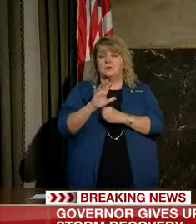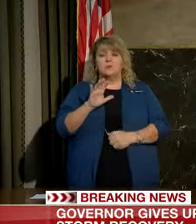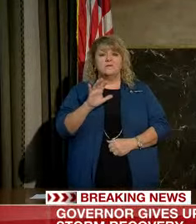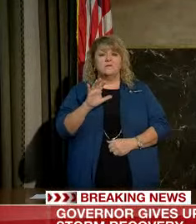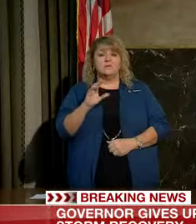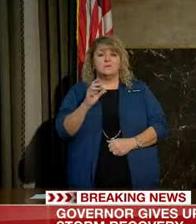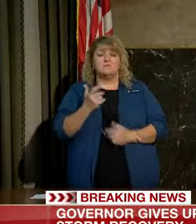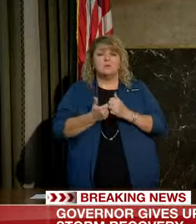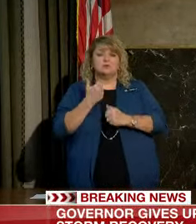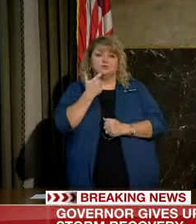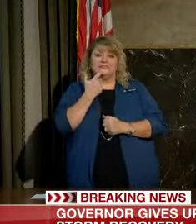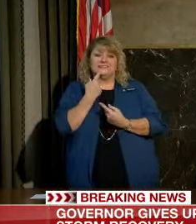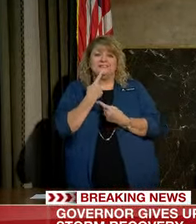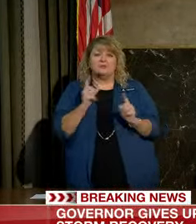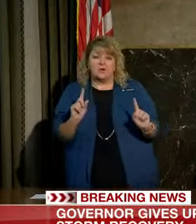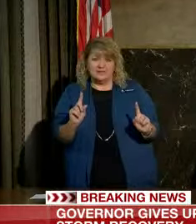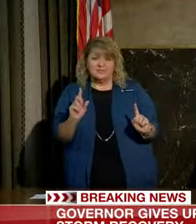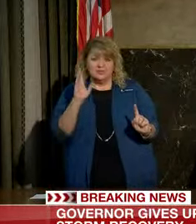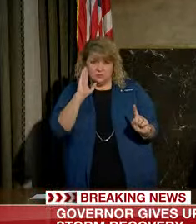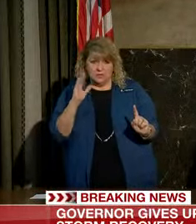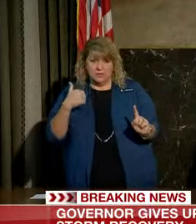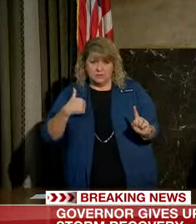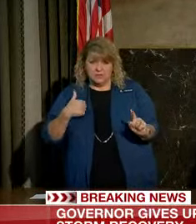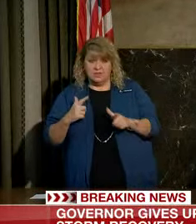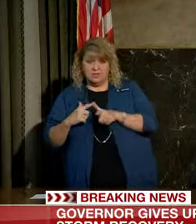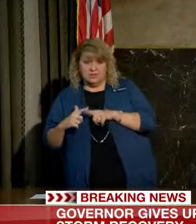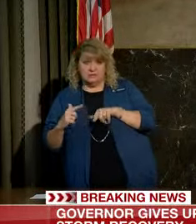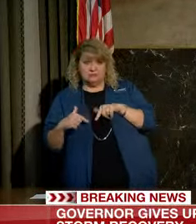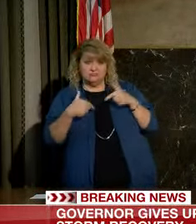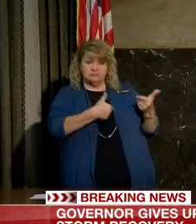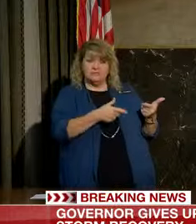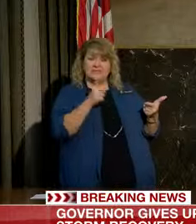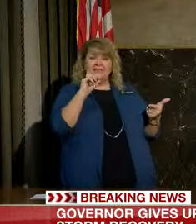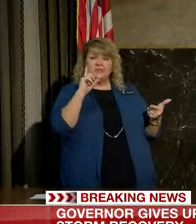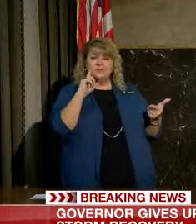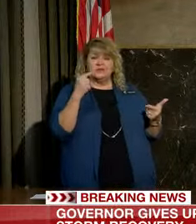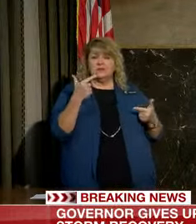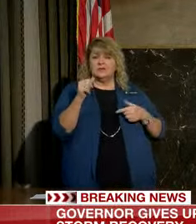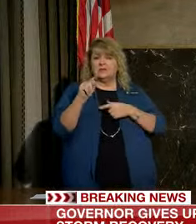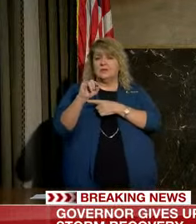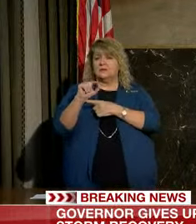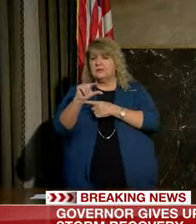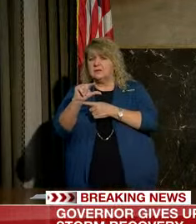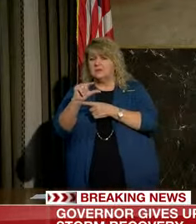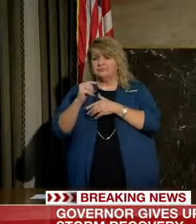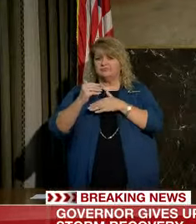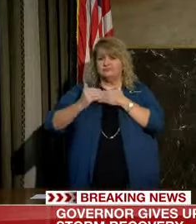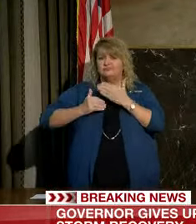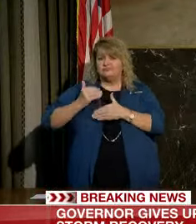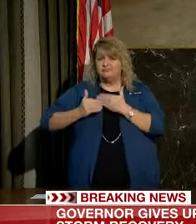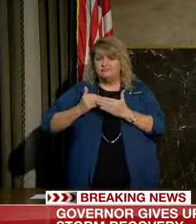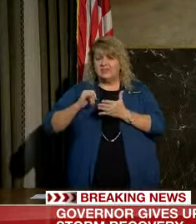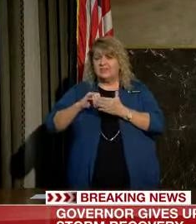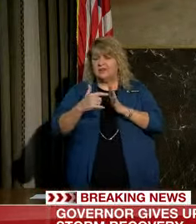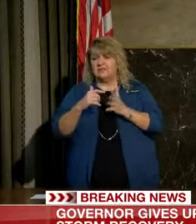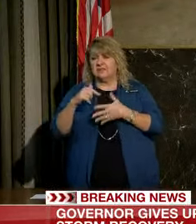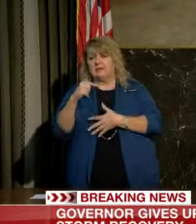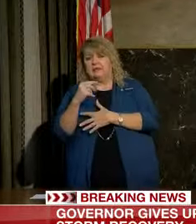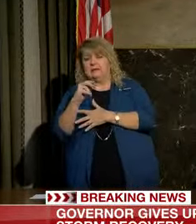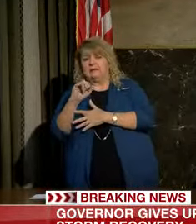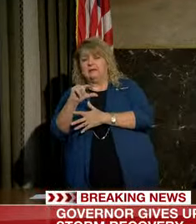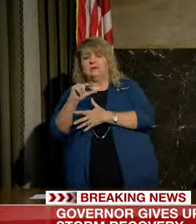emergency proclamation. He will then go through some of the gating criteria and other information, answer your questions, and